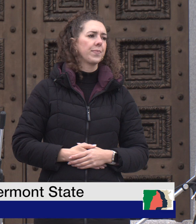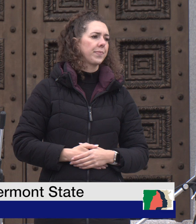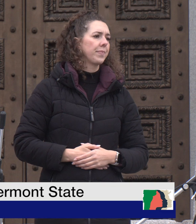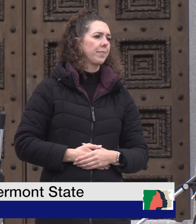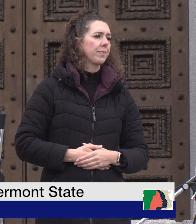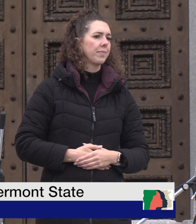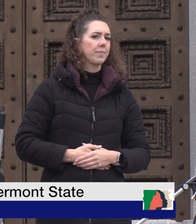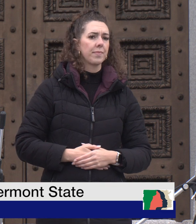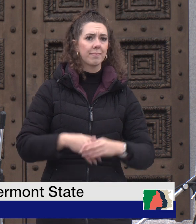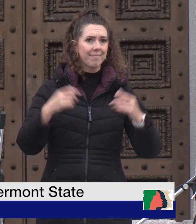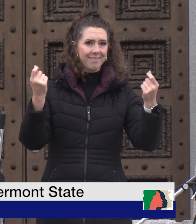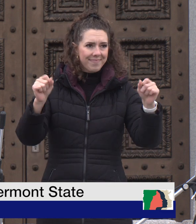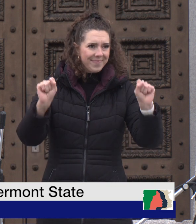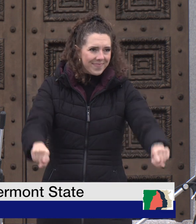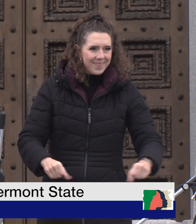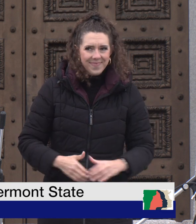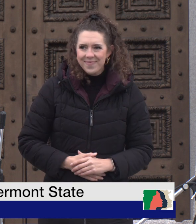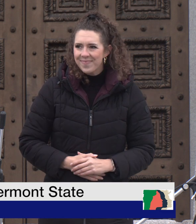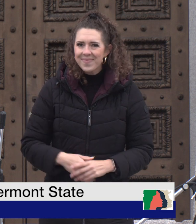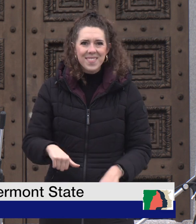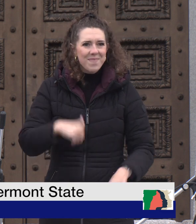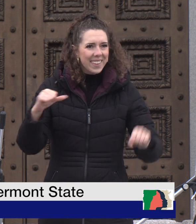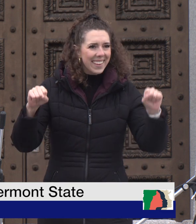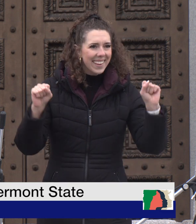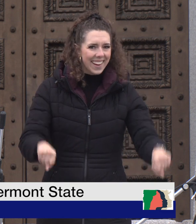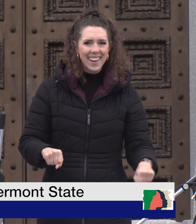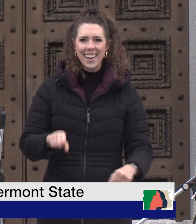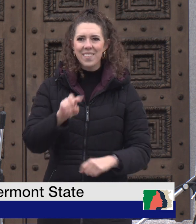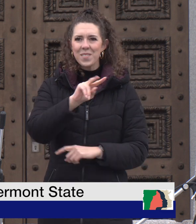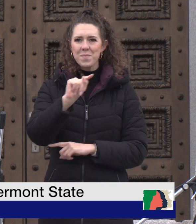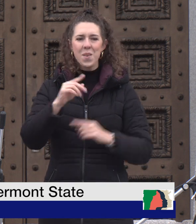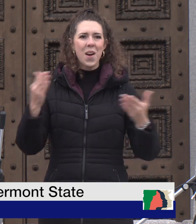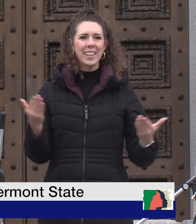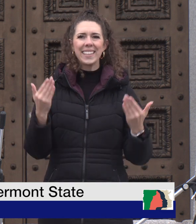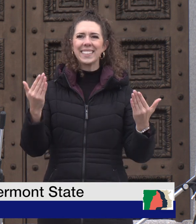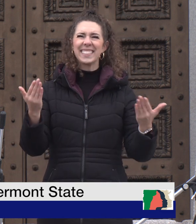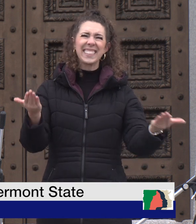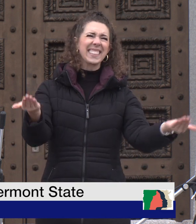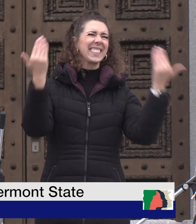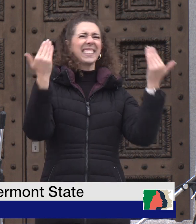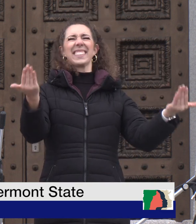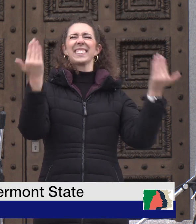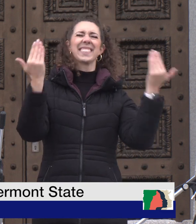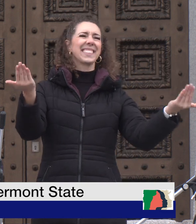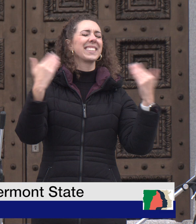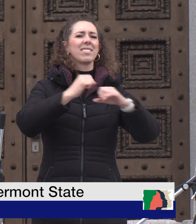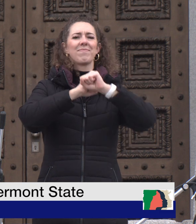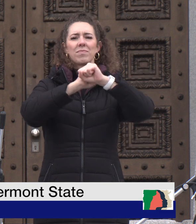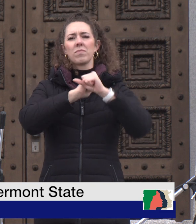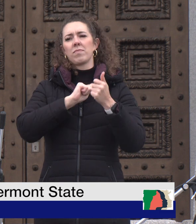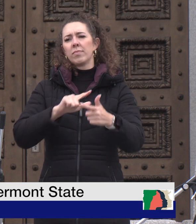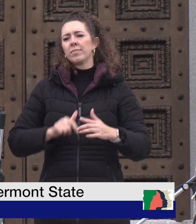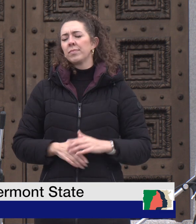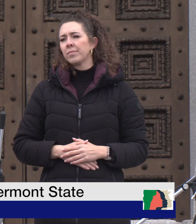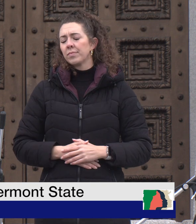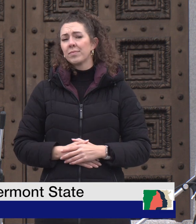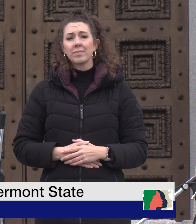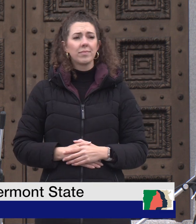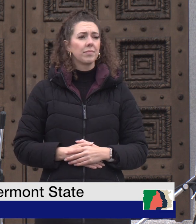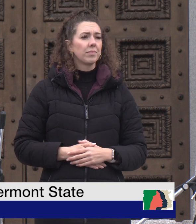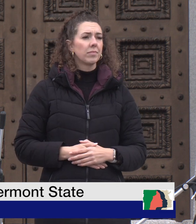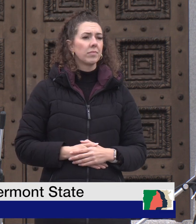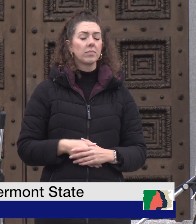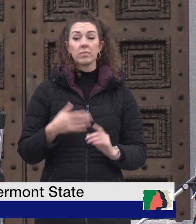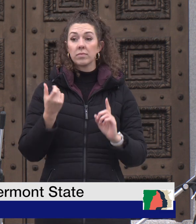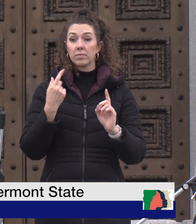We can celebrate and we can be proud that Vermont is a welcoming state. And these laws